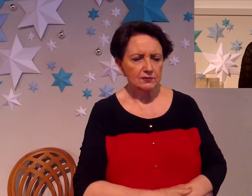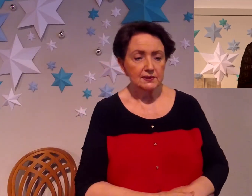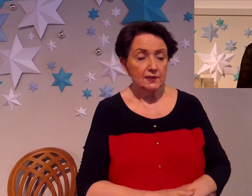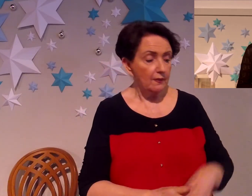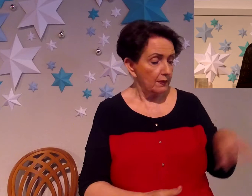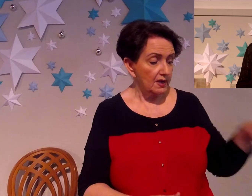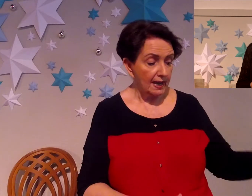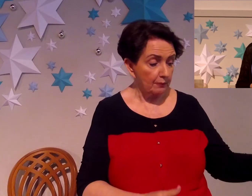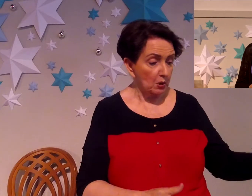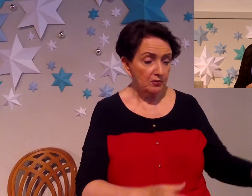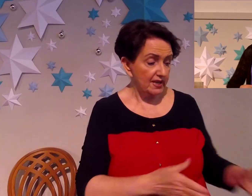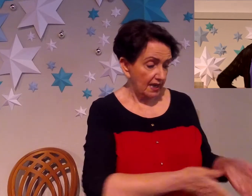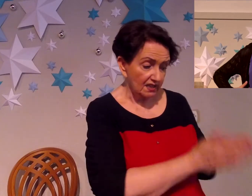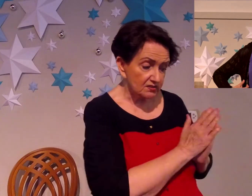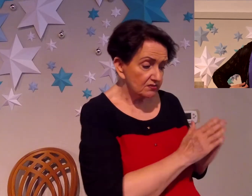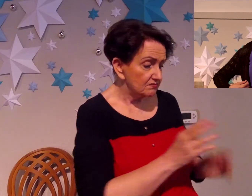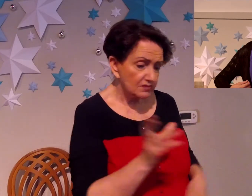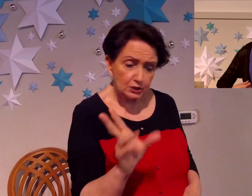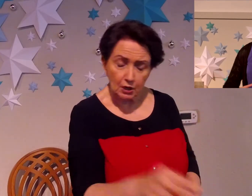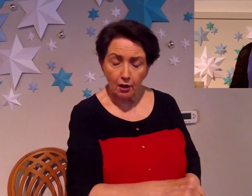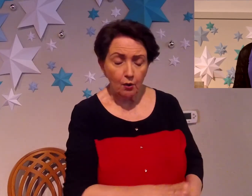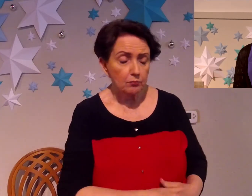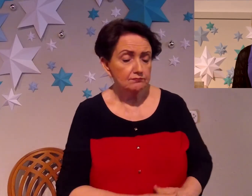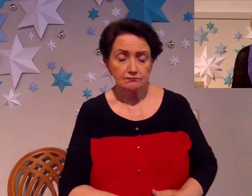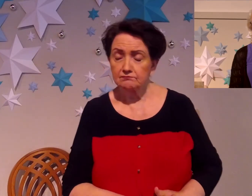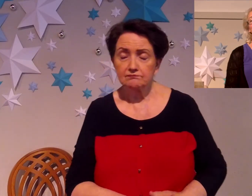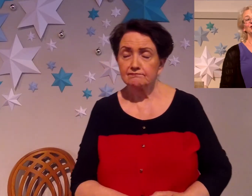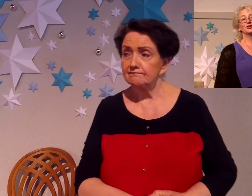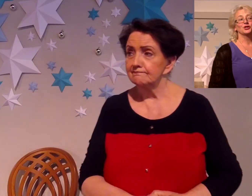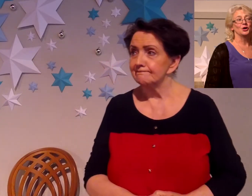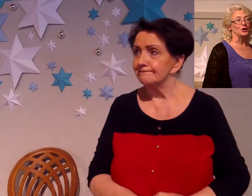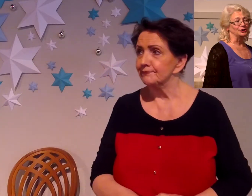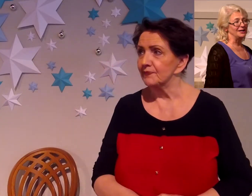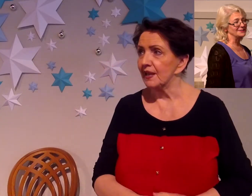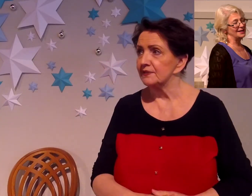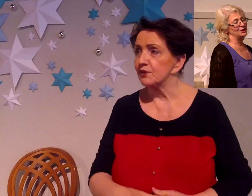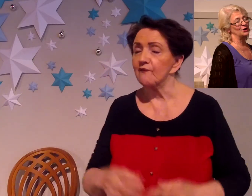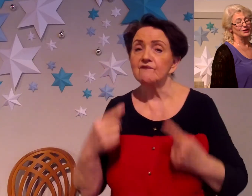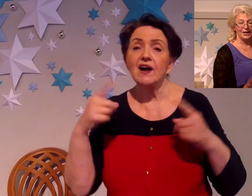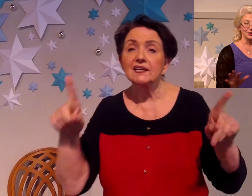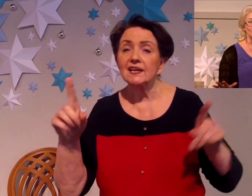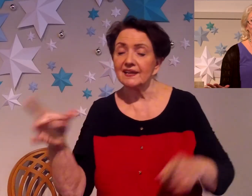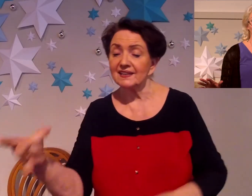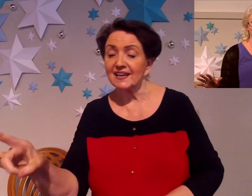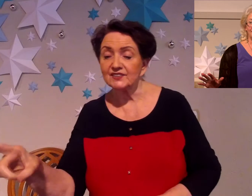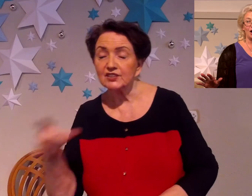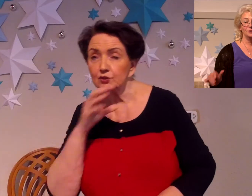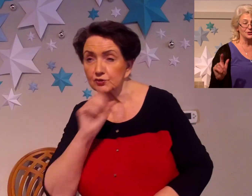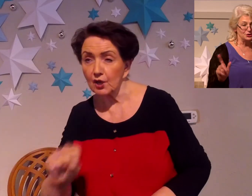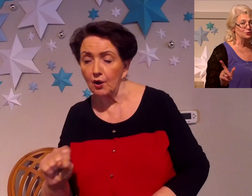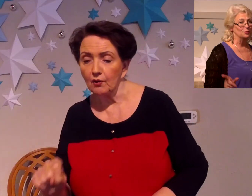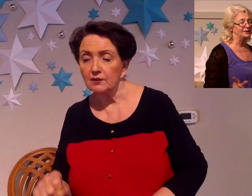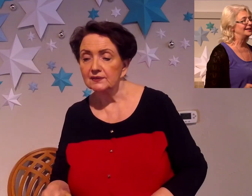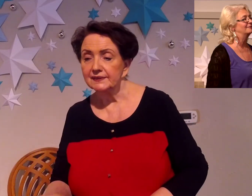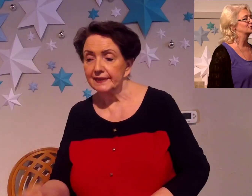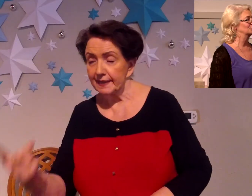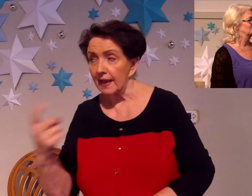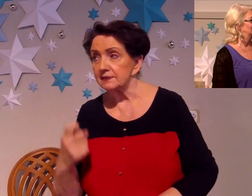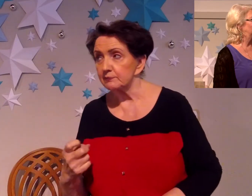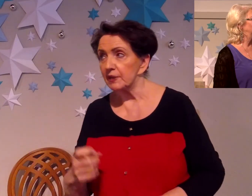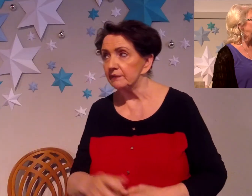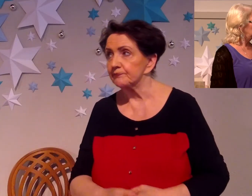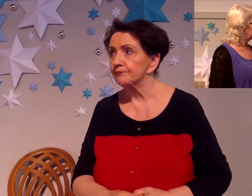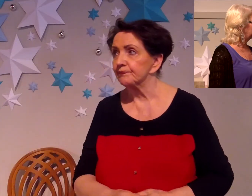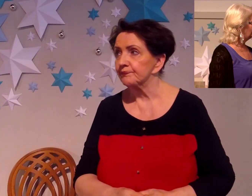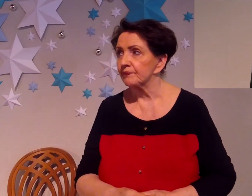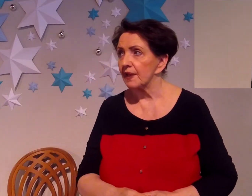said no, she didn't bring them. Finally, when he was 18 years old, I said, okay, you're old enough now because you will one day have